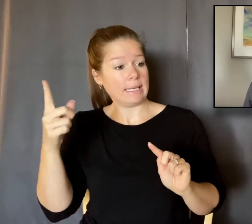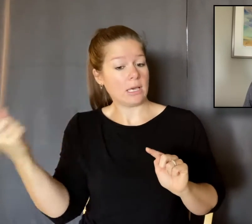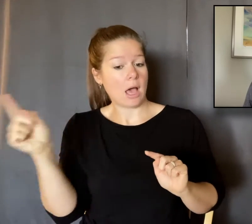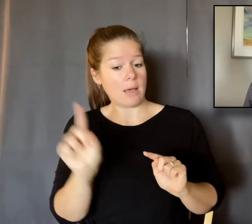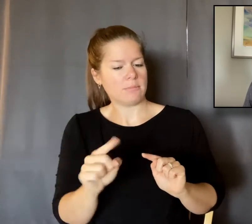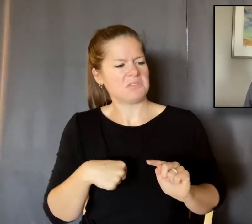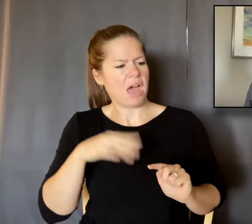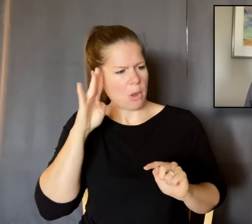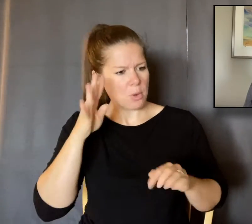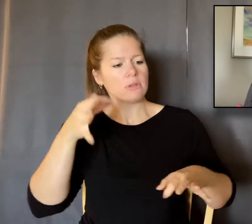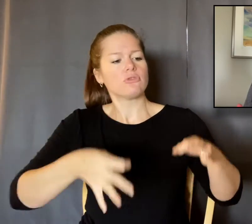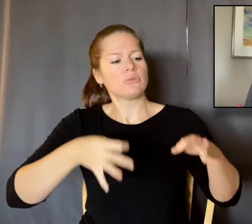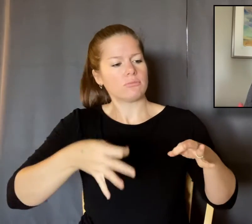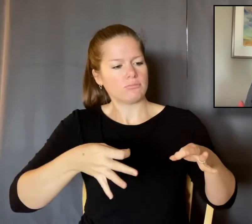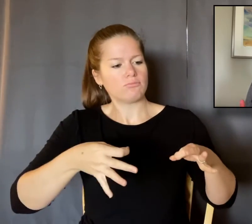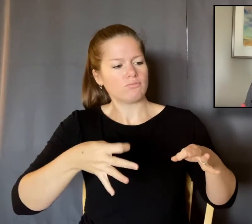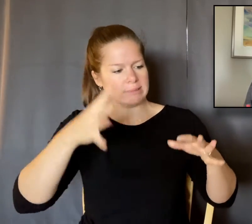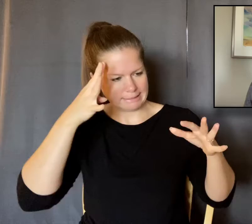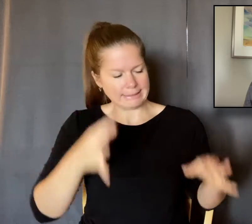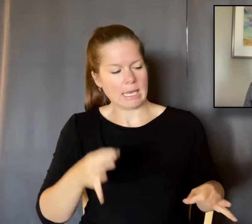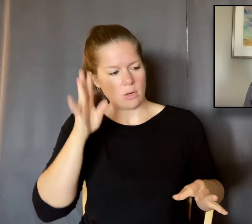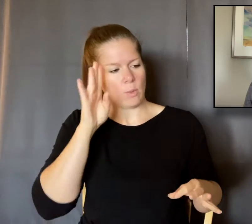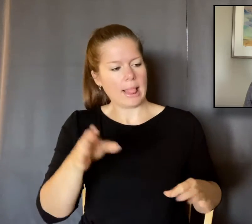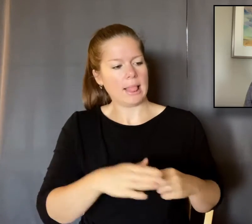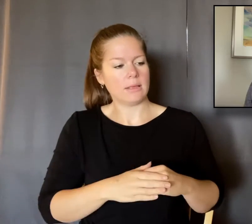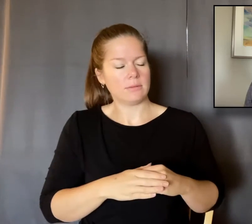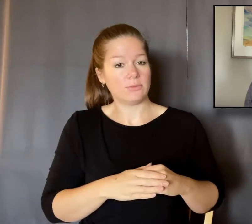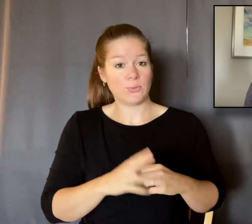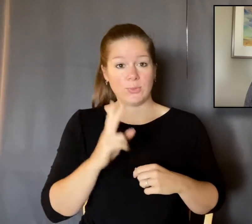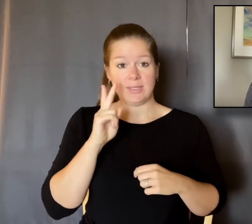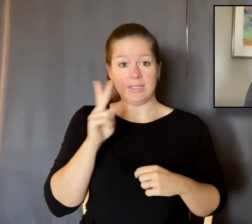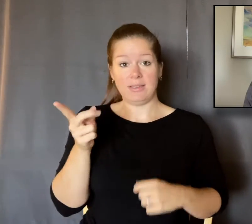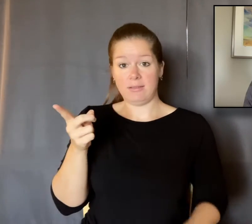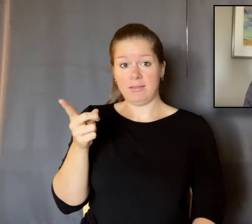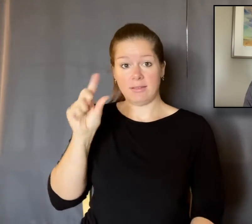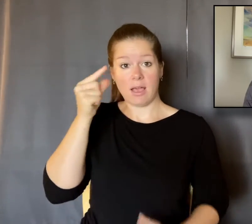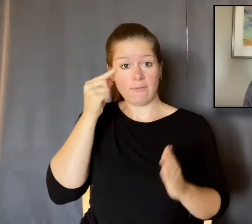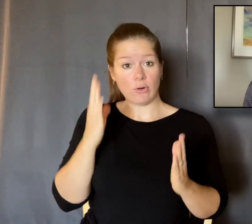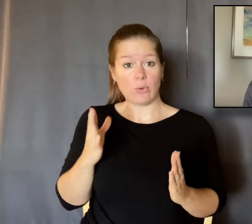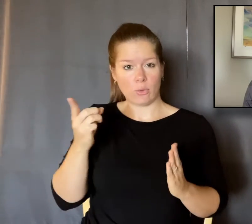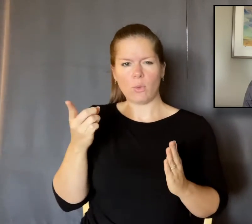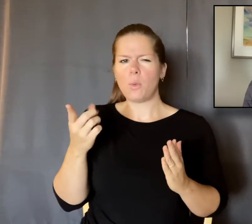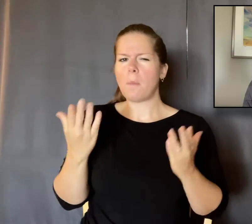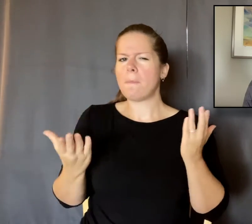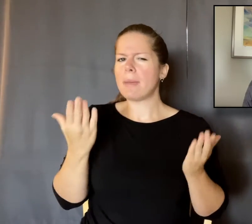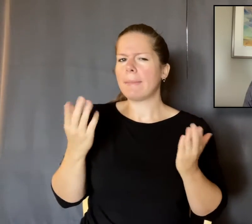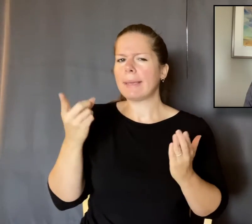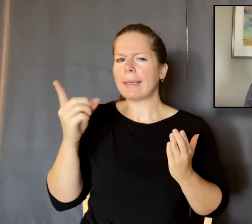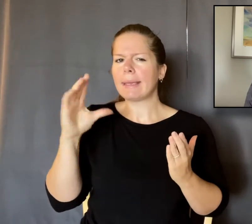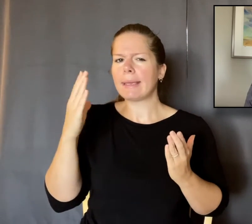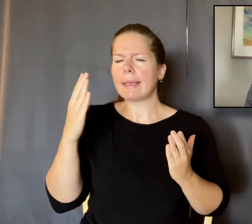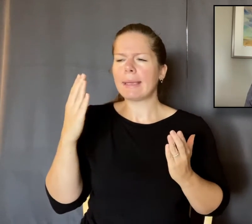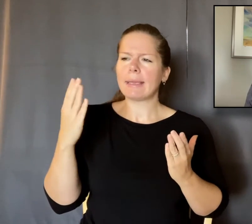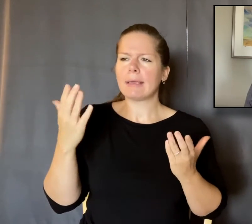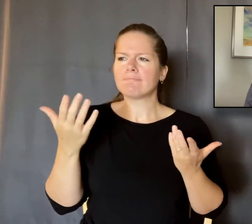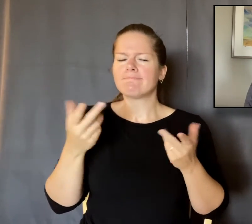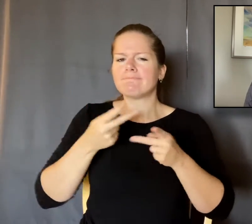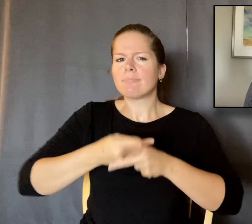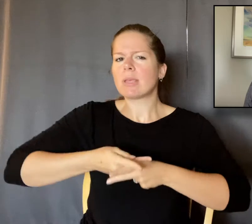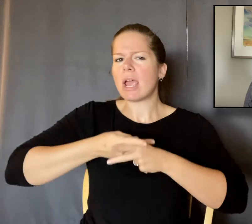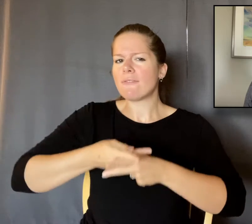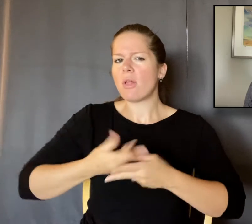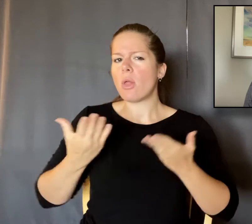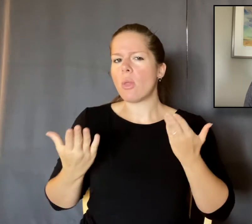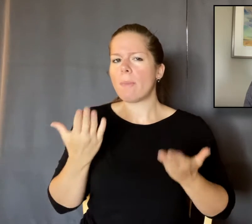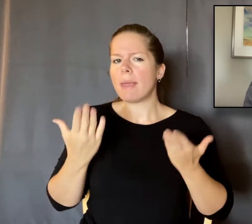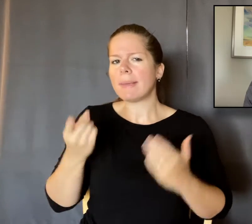I'll decide your case. So we see right there, perhaps, Felix taking some steps of prudence, being careful, knowing a little bit more